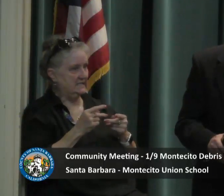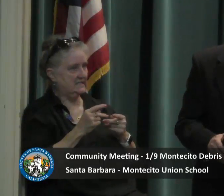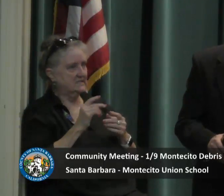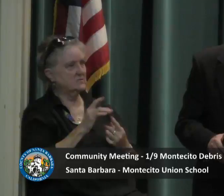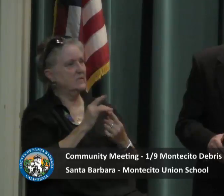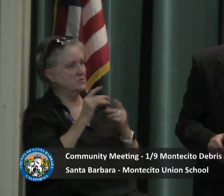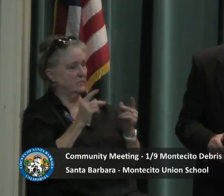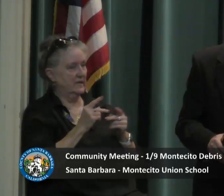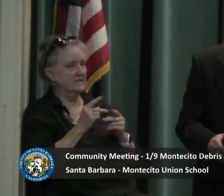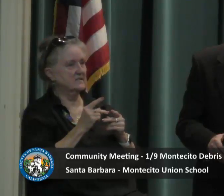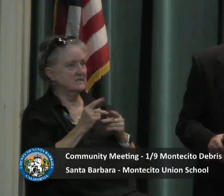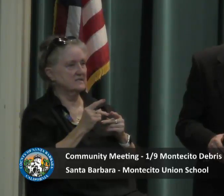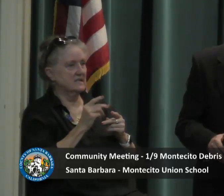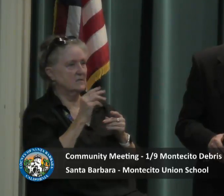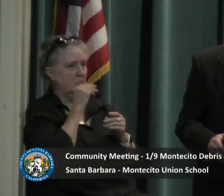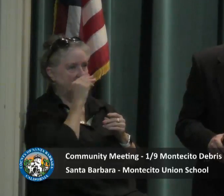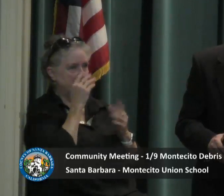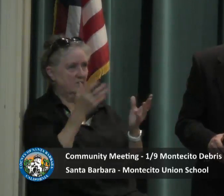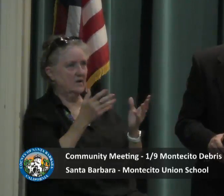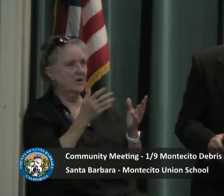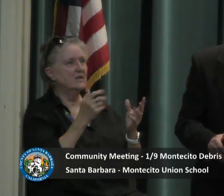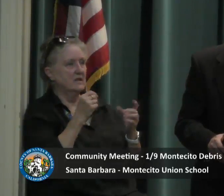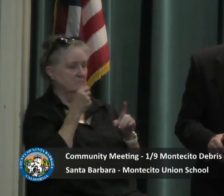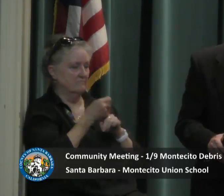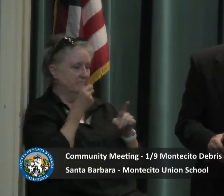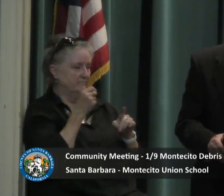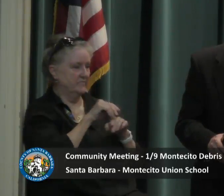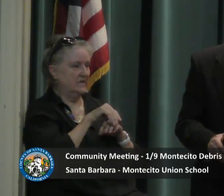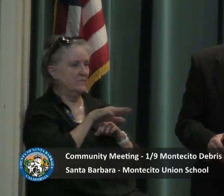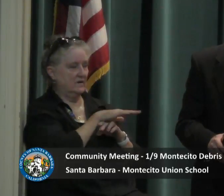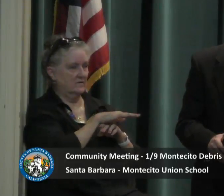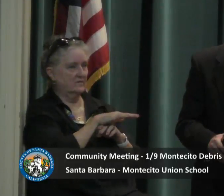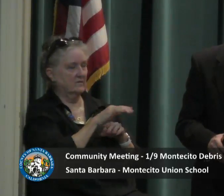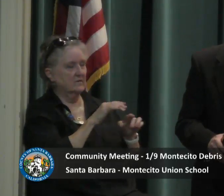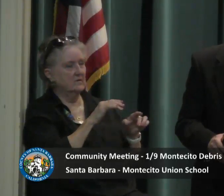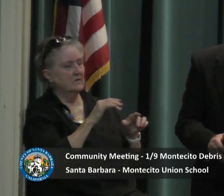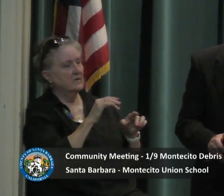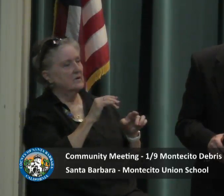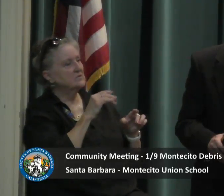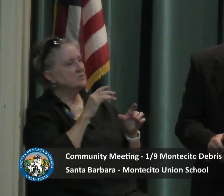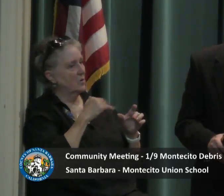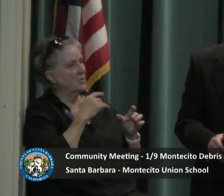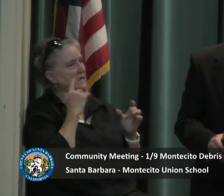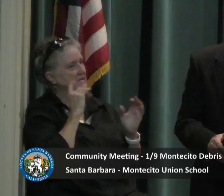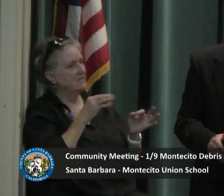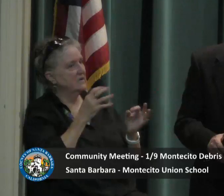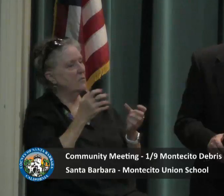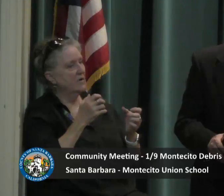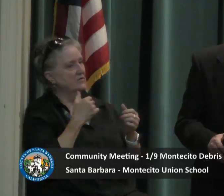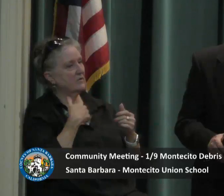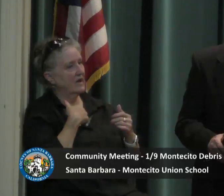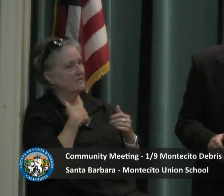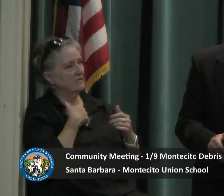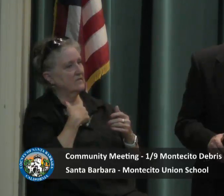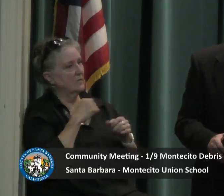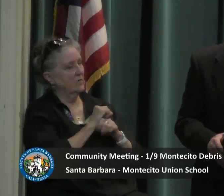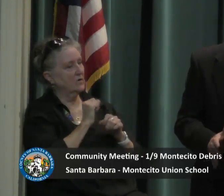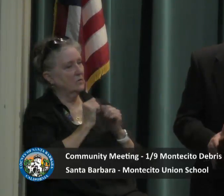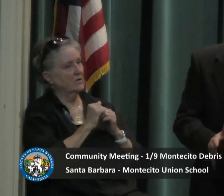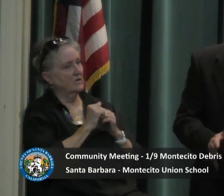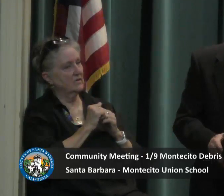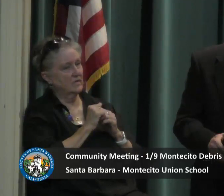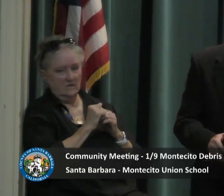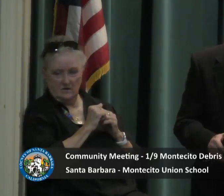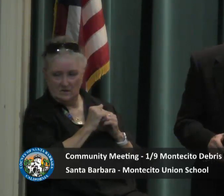special places in Montecito that have been impacted by this debris flow. So we definitely want to work with the